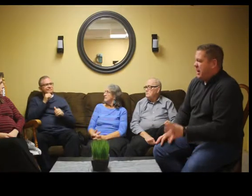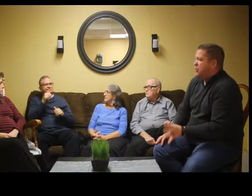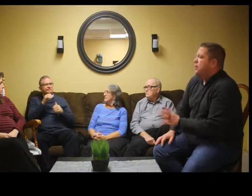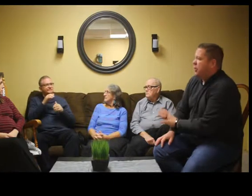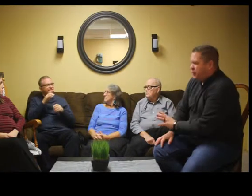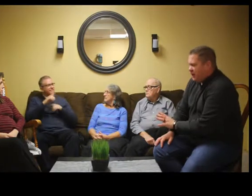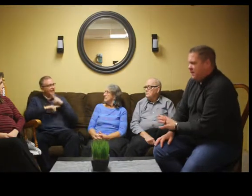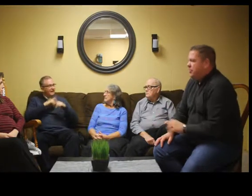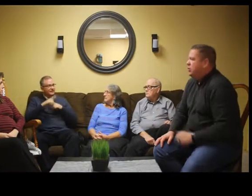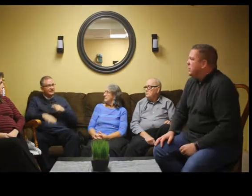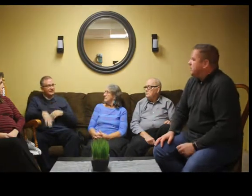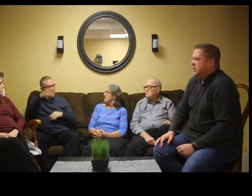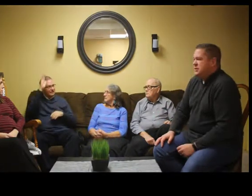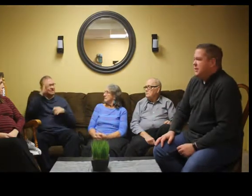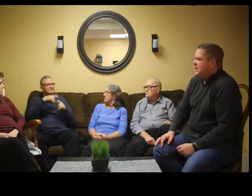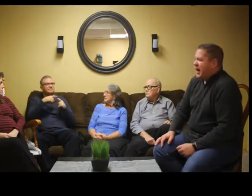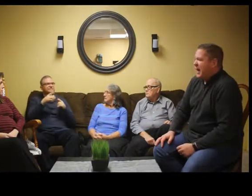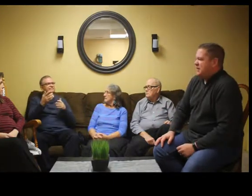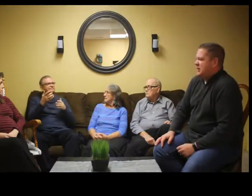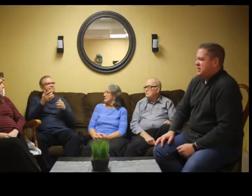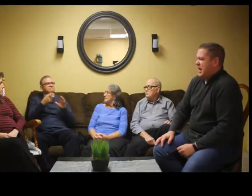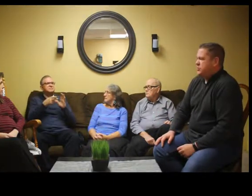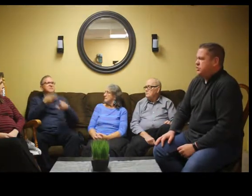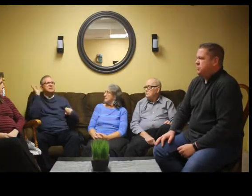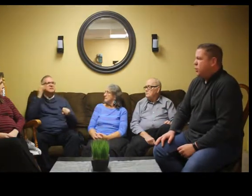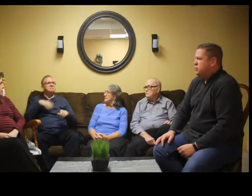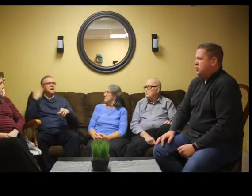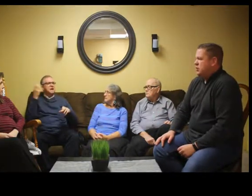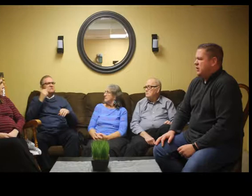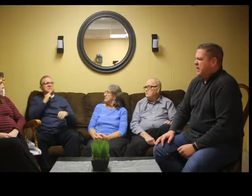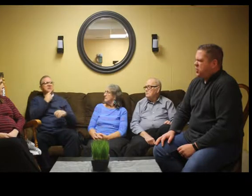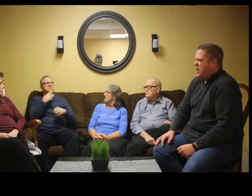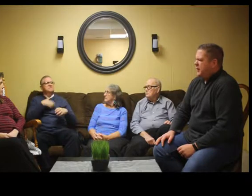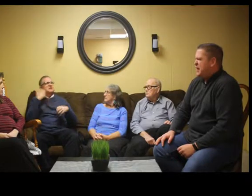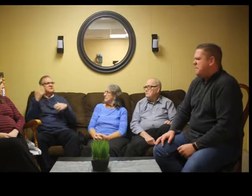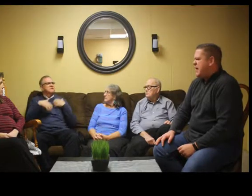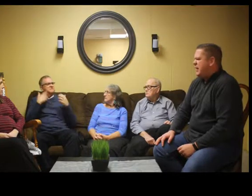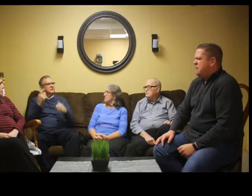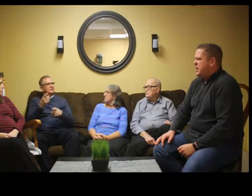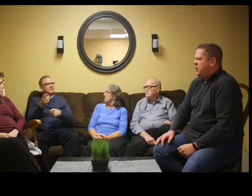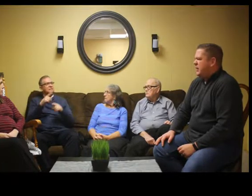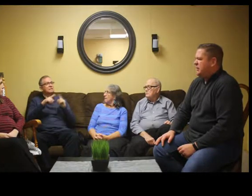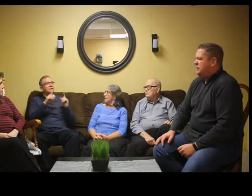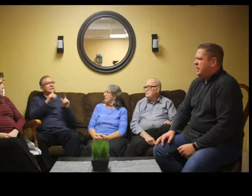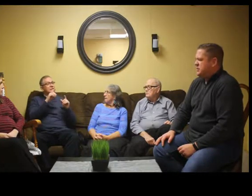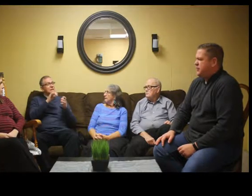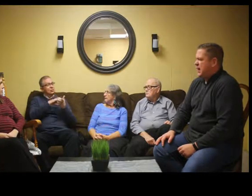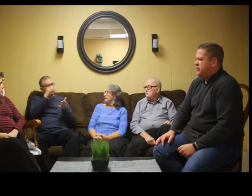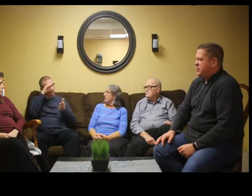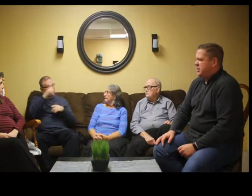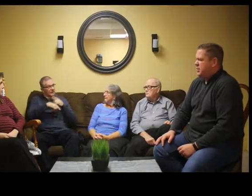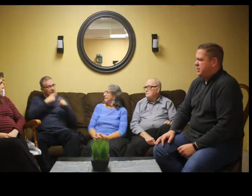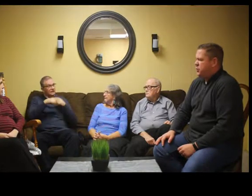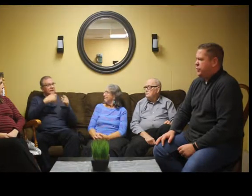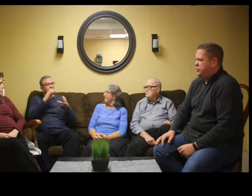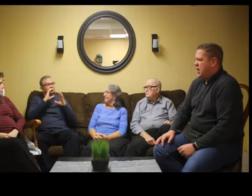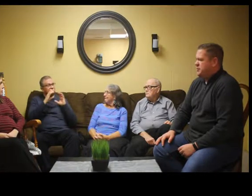them to other deaf people because they did not have that sign language exposure. They quit. They get mad. They get bitter. They, because of a lack of communication, they quit their jobs and all